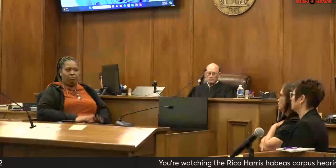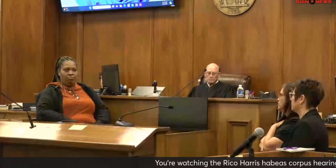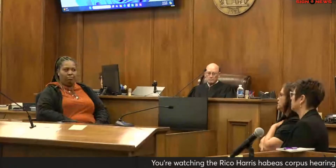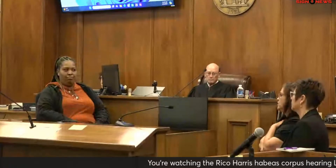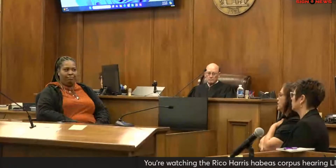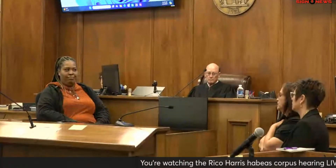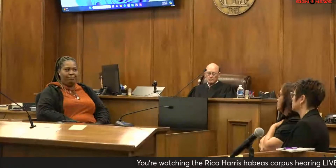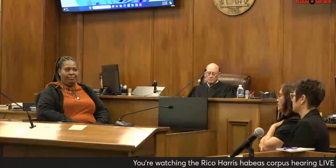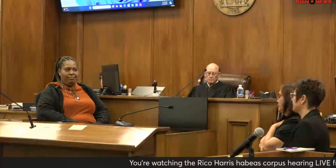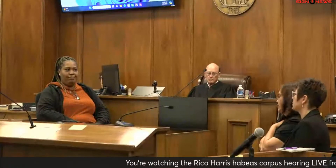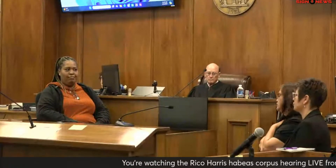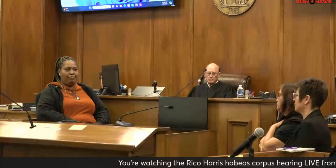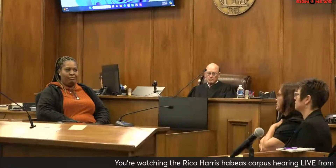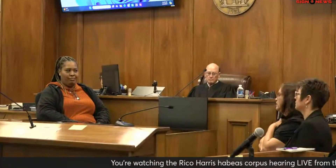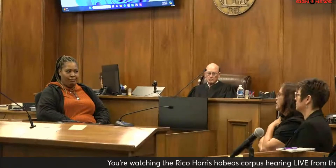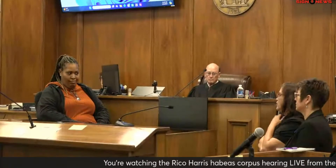require